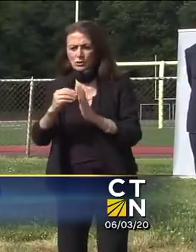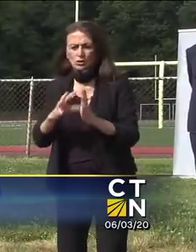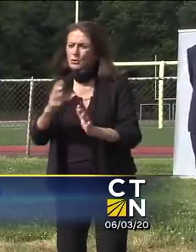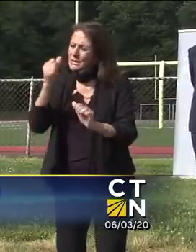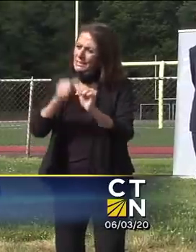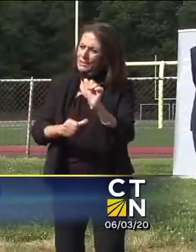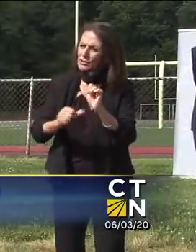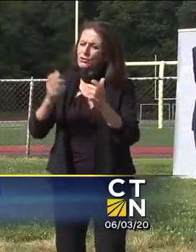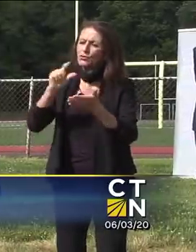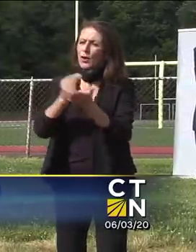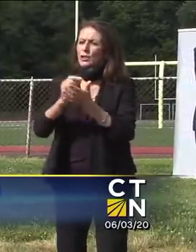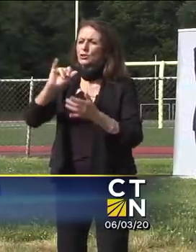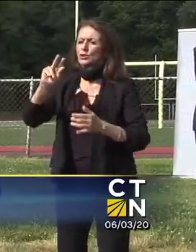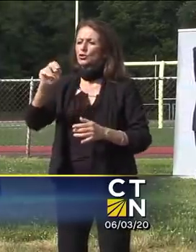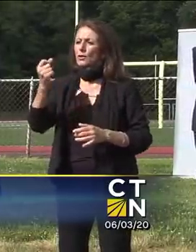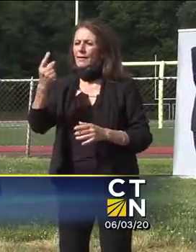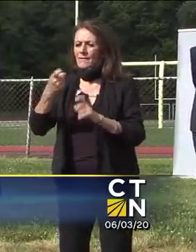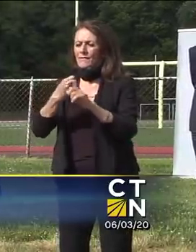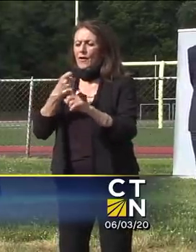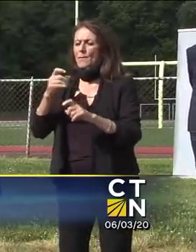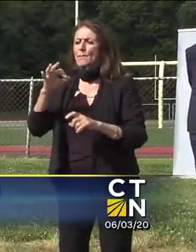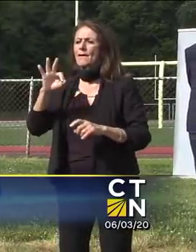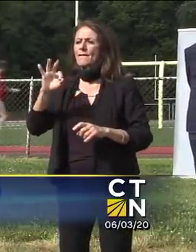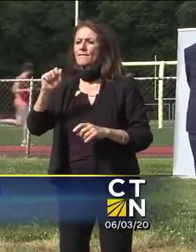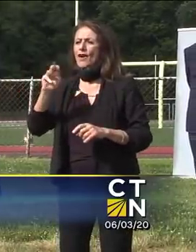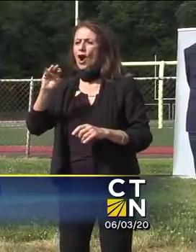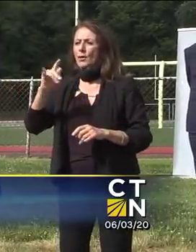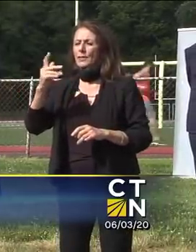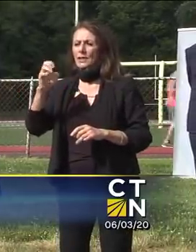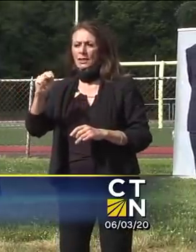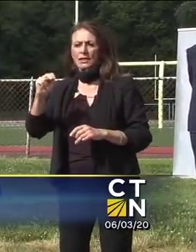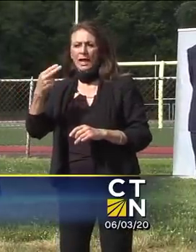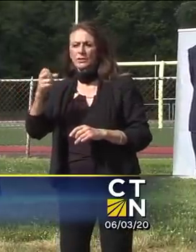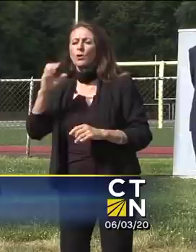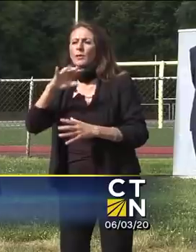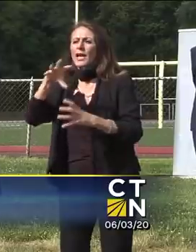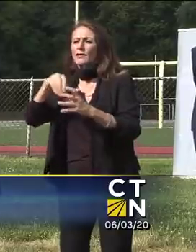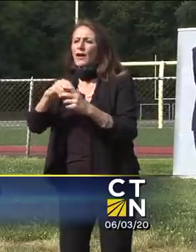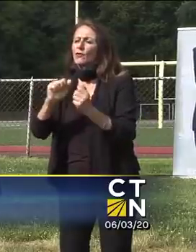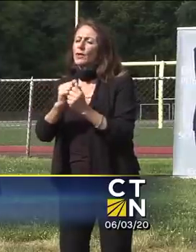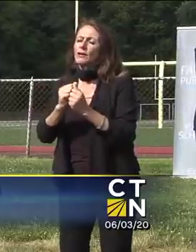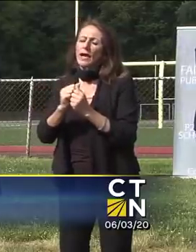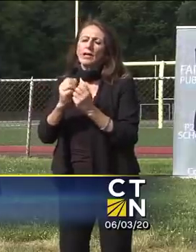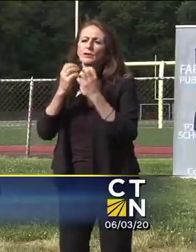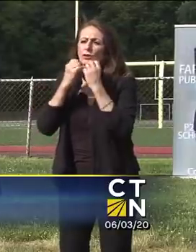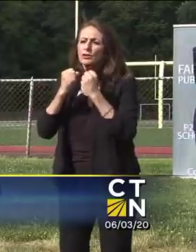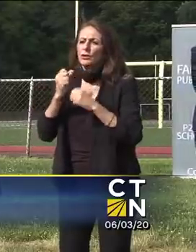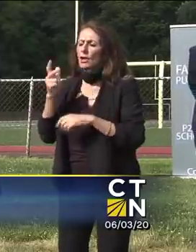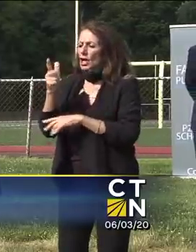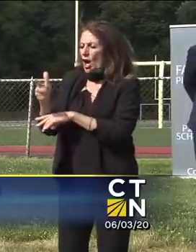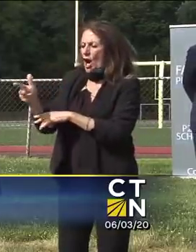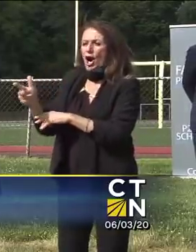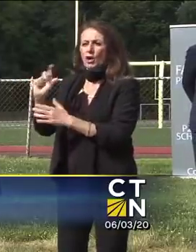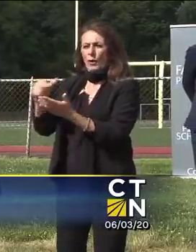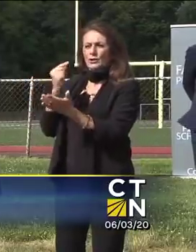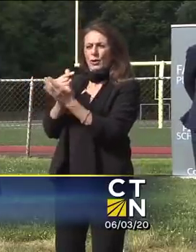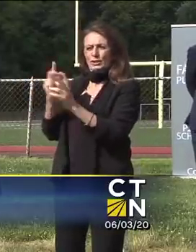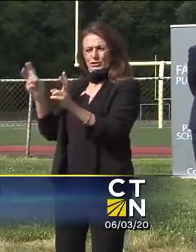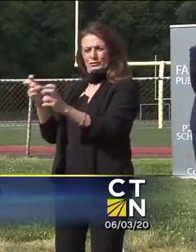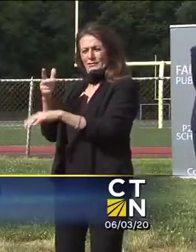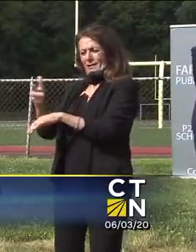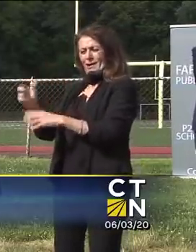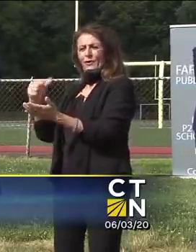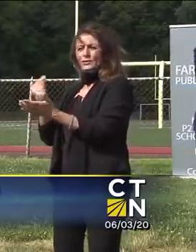June 11th through Farmington High School will be involved in our extremely special car graduation. For the